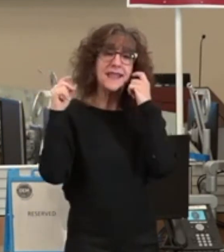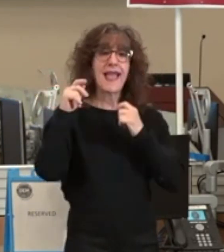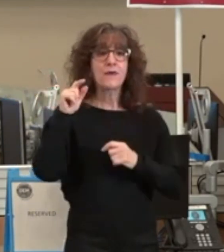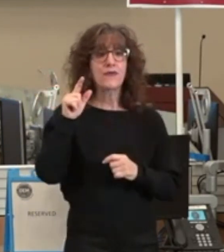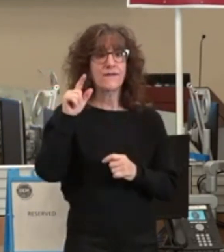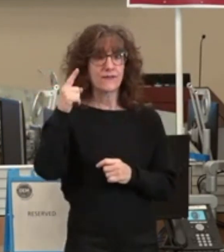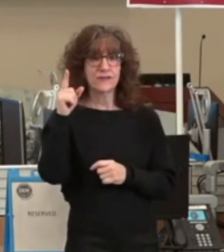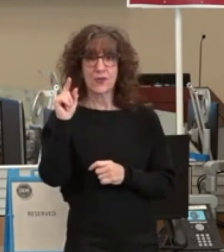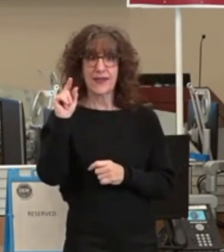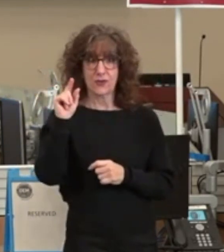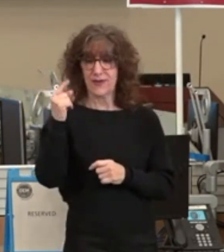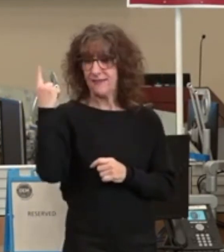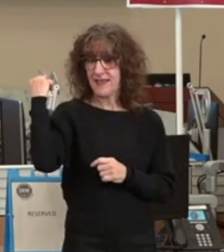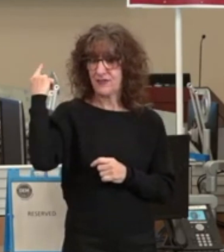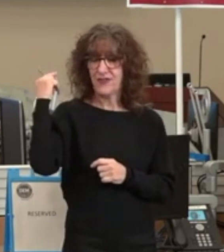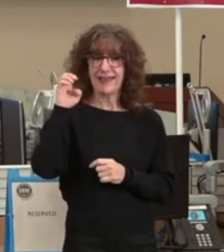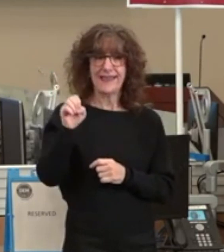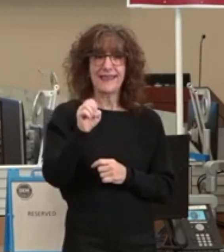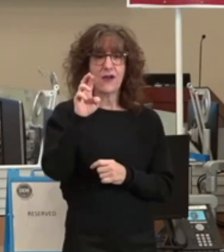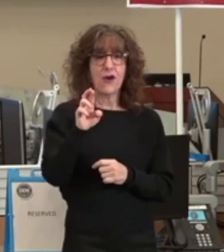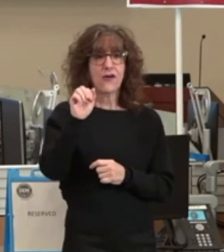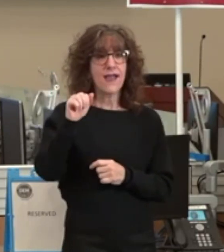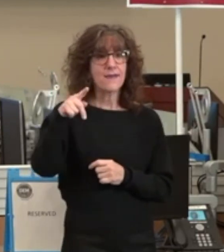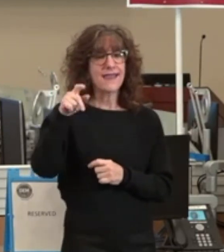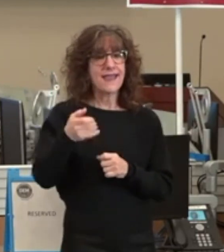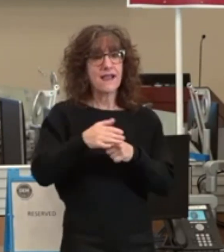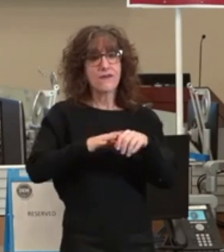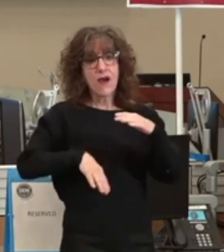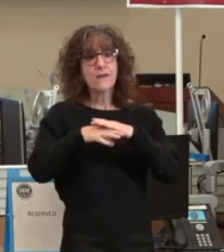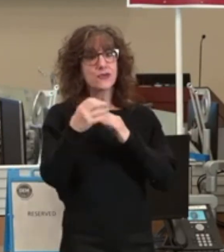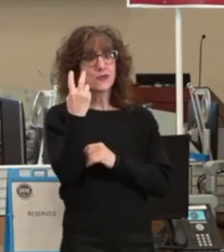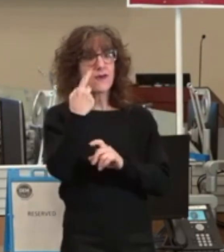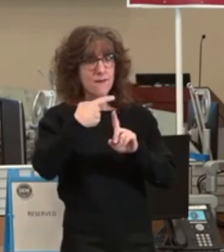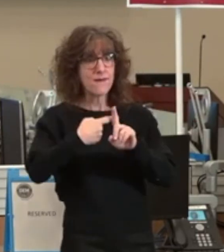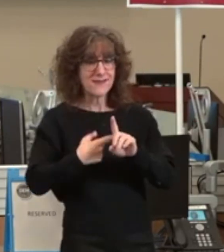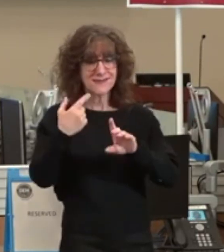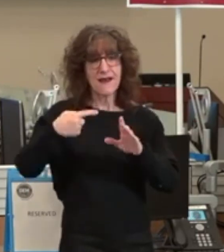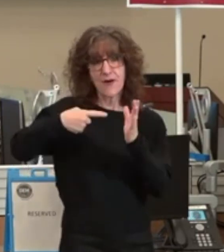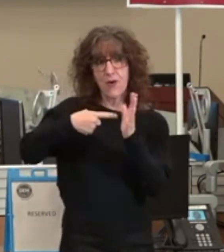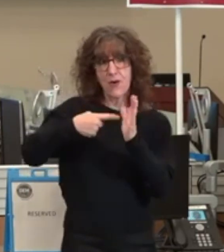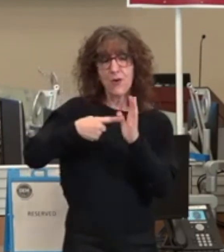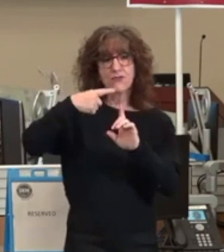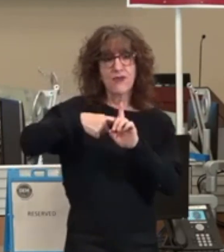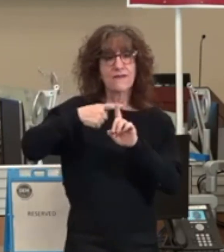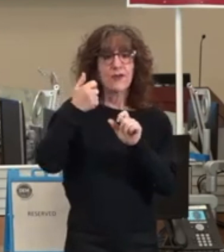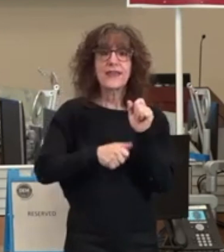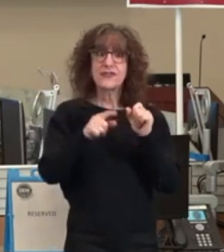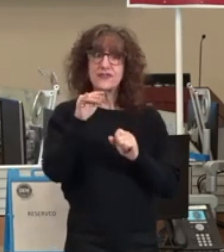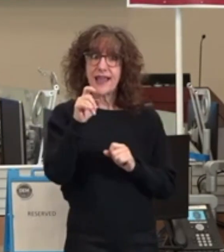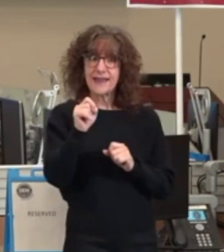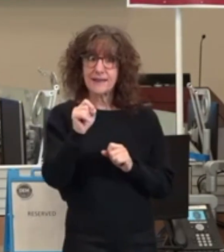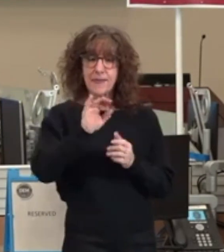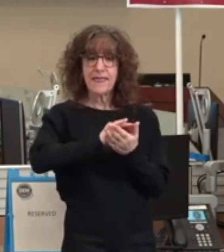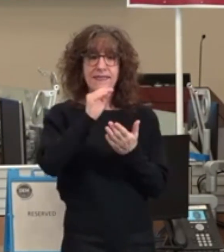1st, 2020, the ERAP can cover up to 12 months of back rent for each tenant. The